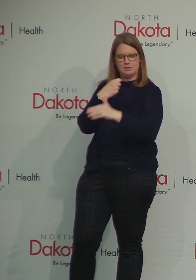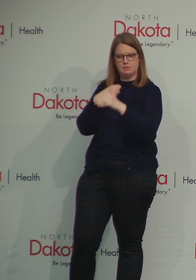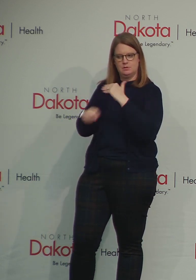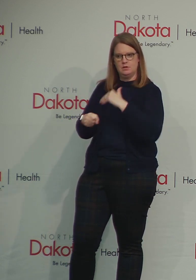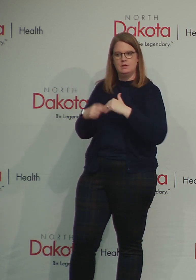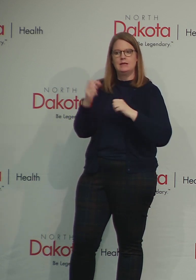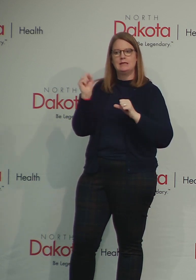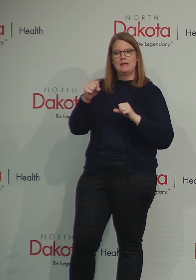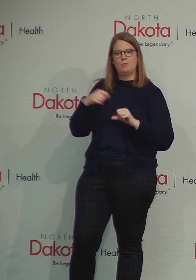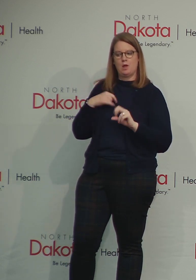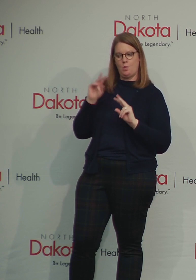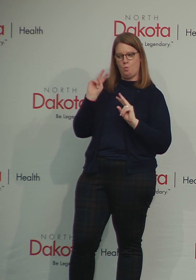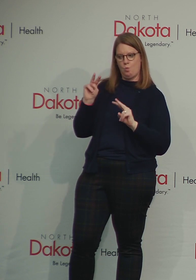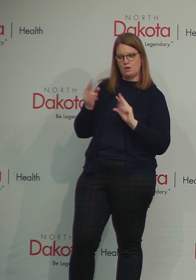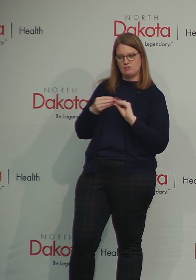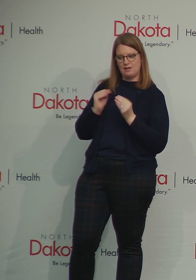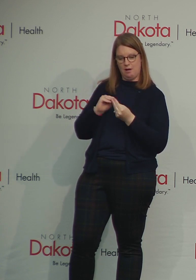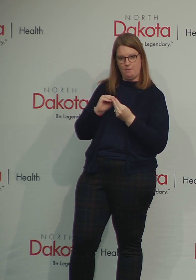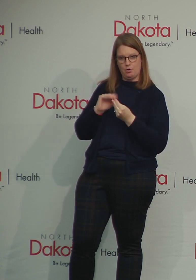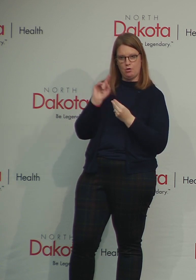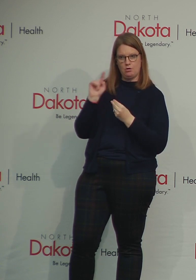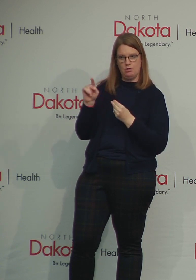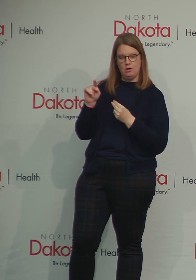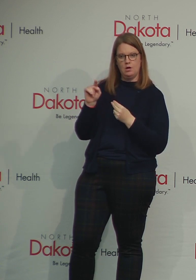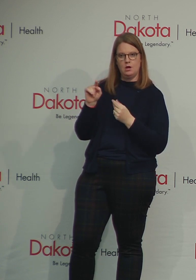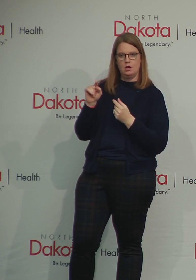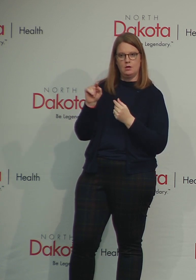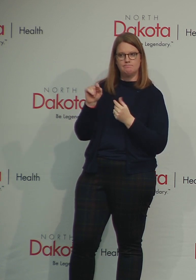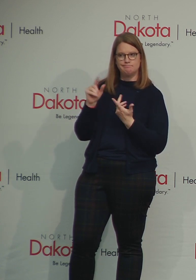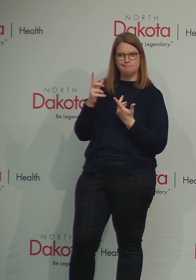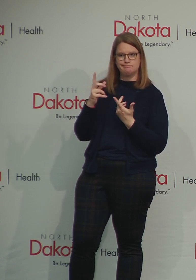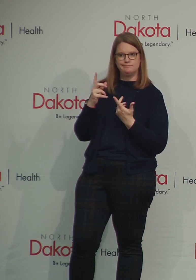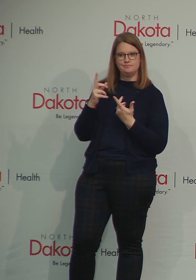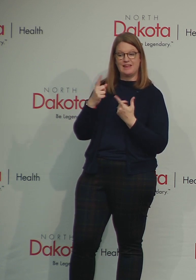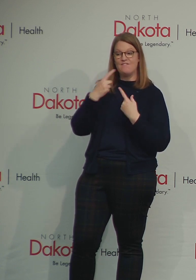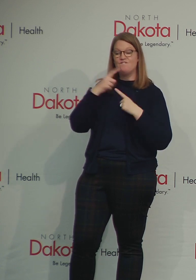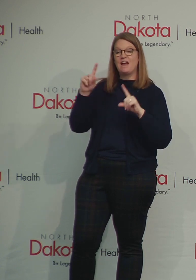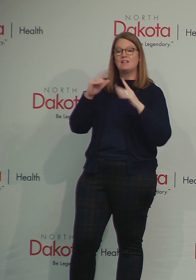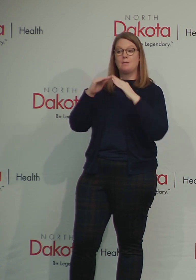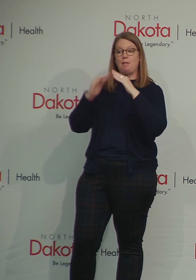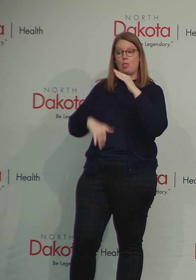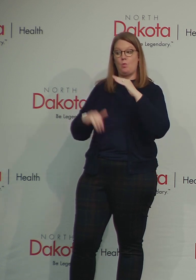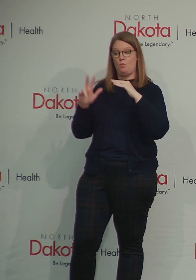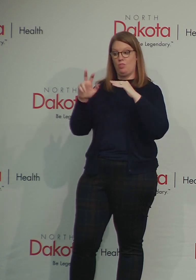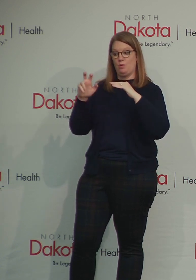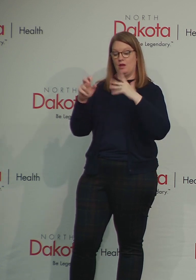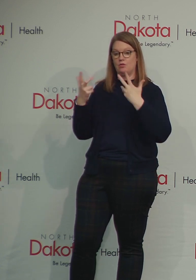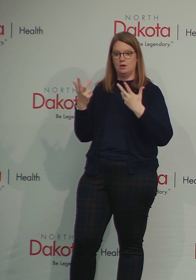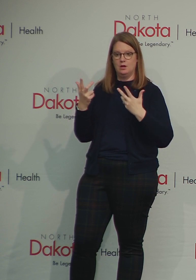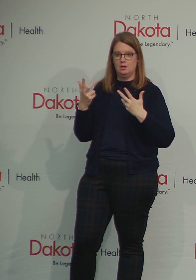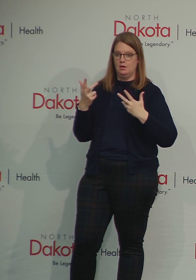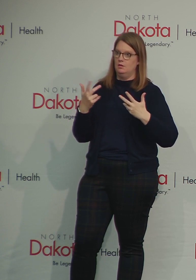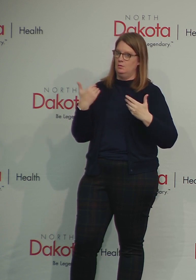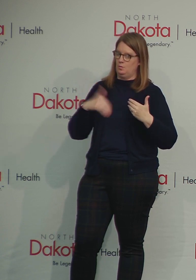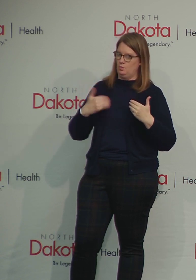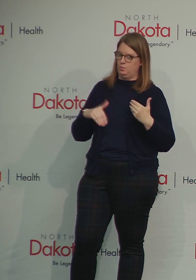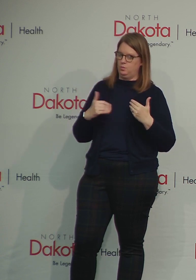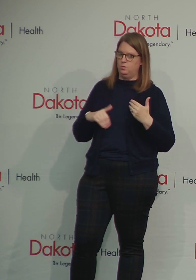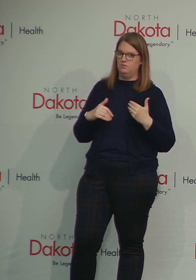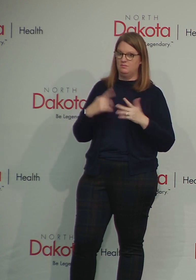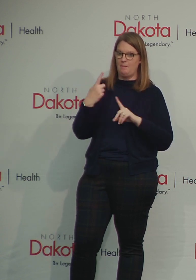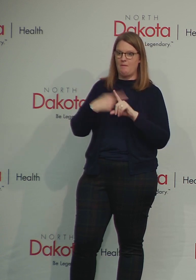our eye on that number which we share here, which is, we finally got below 300 after more than,